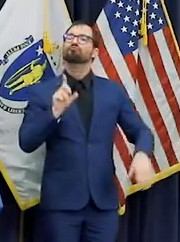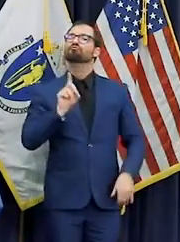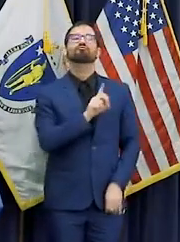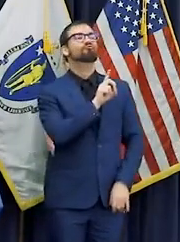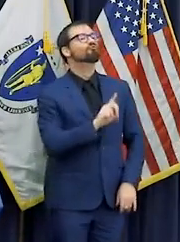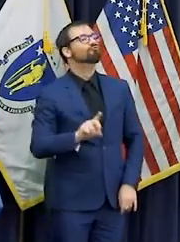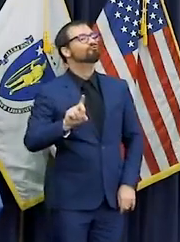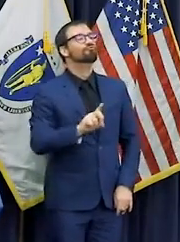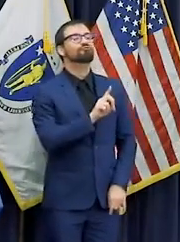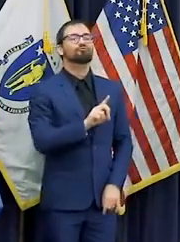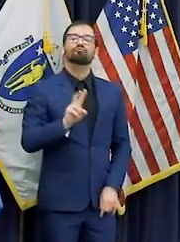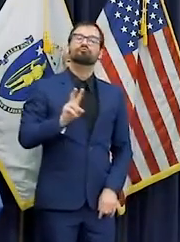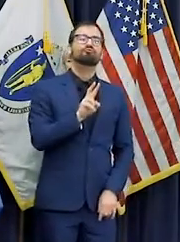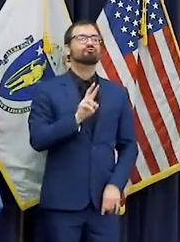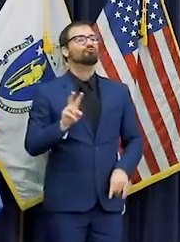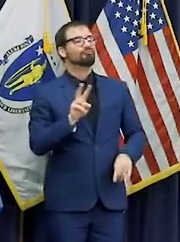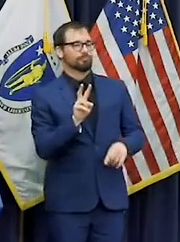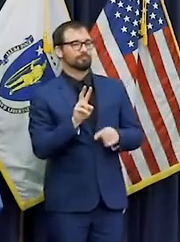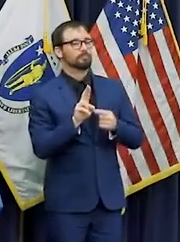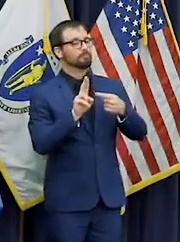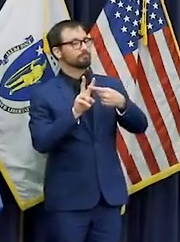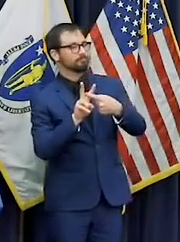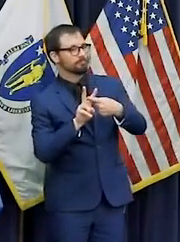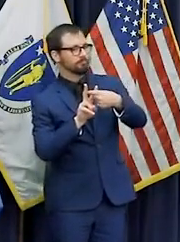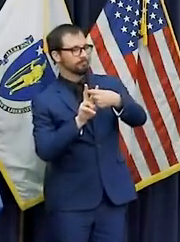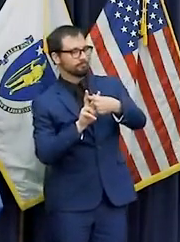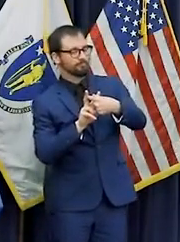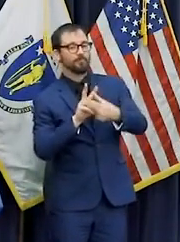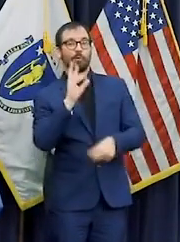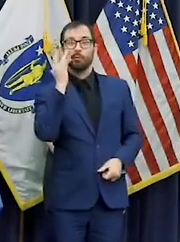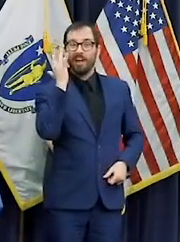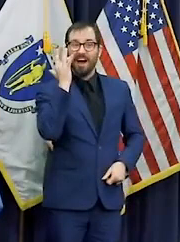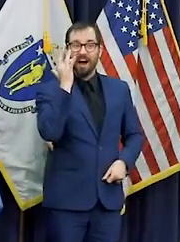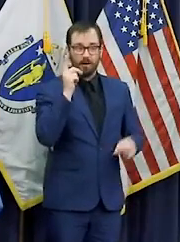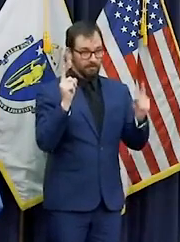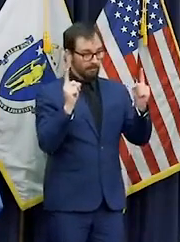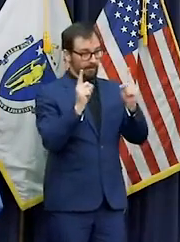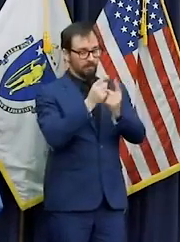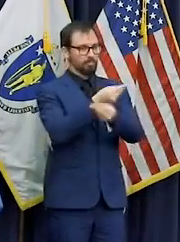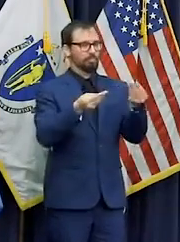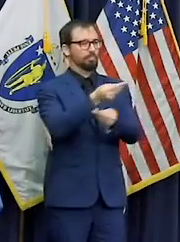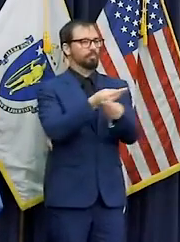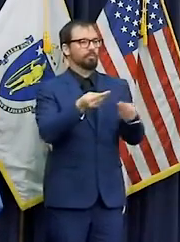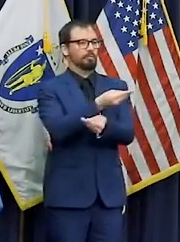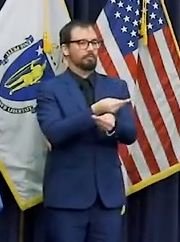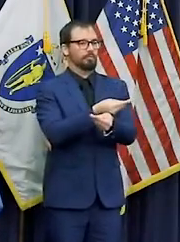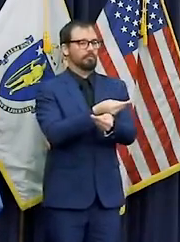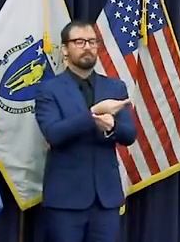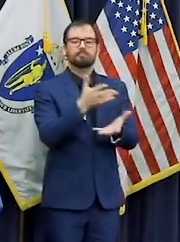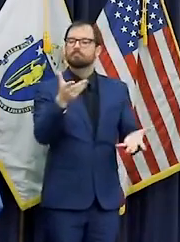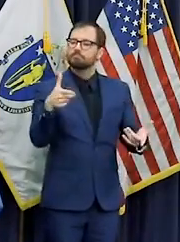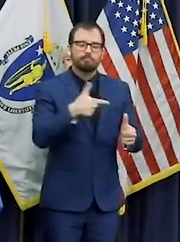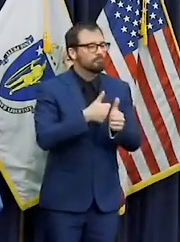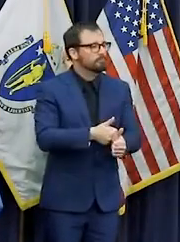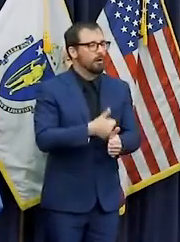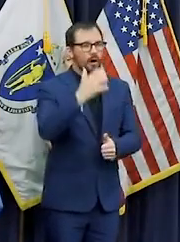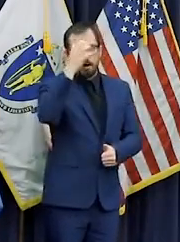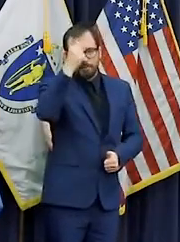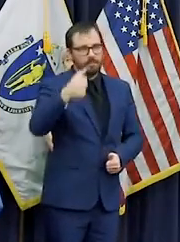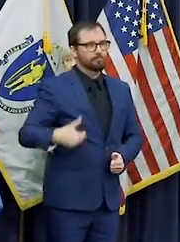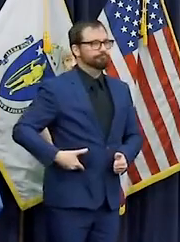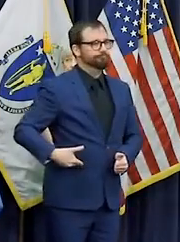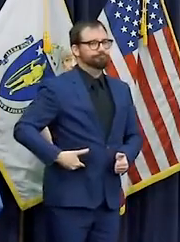spreads the virus. We're advising people to use common sense and consider how they can